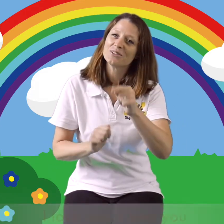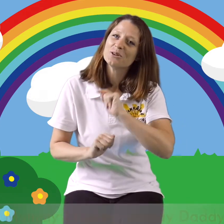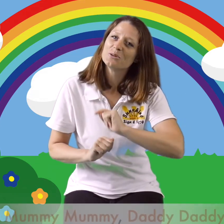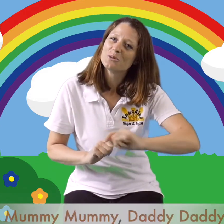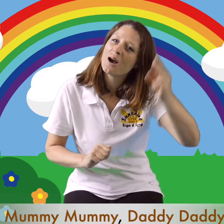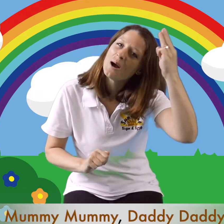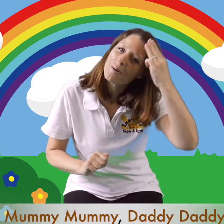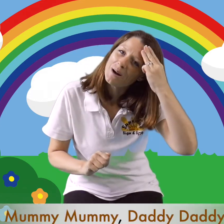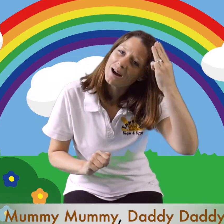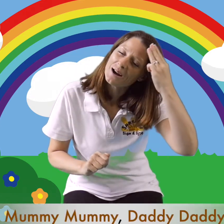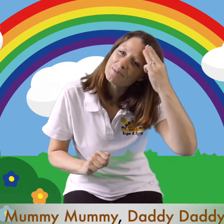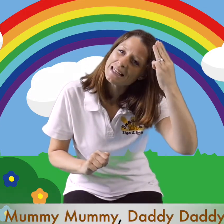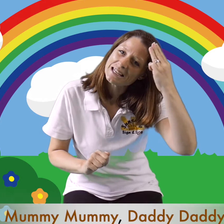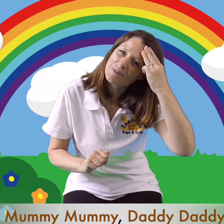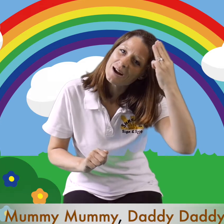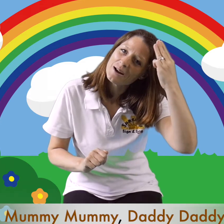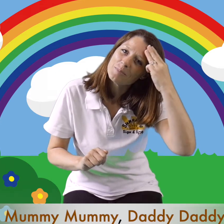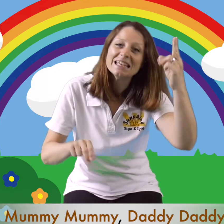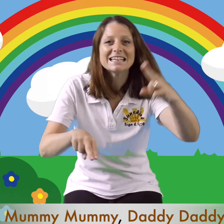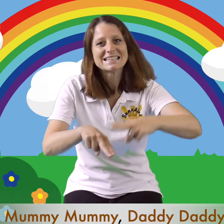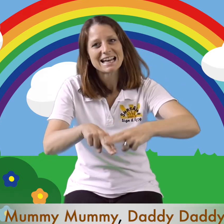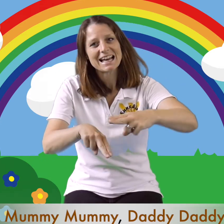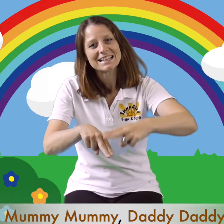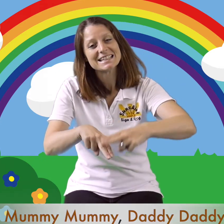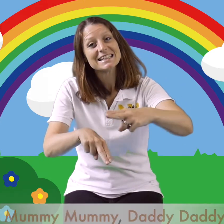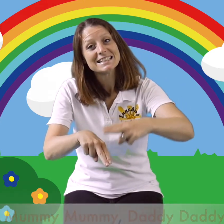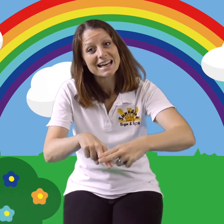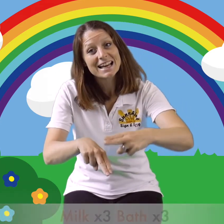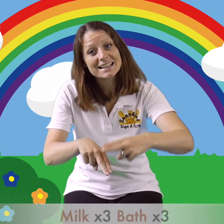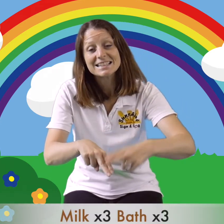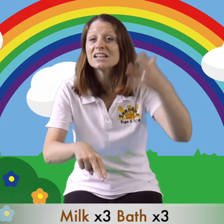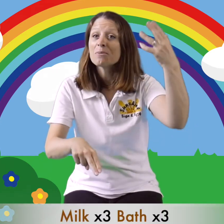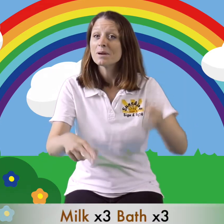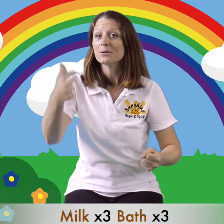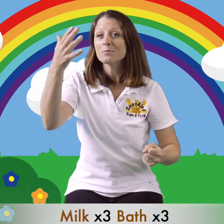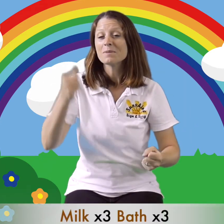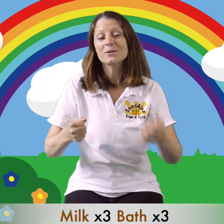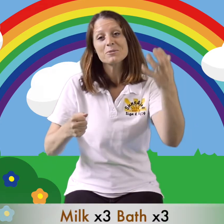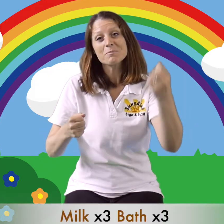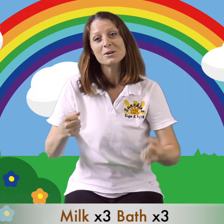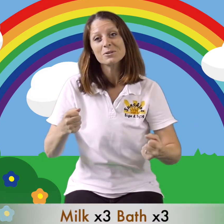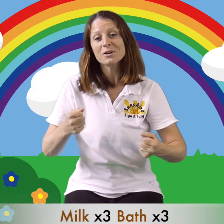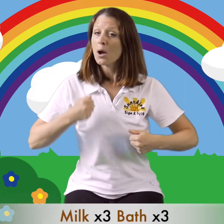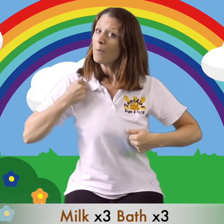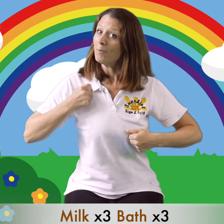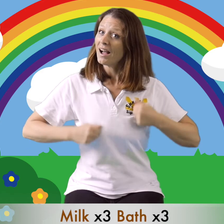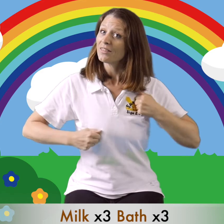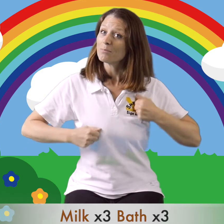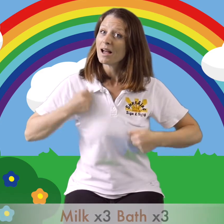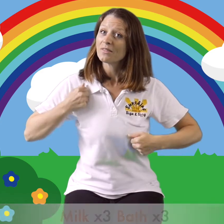you. Mommy, mommy, daddy, daddy, milk, milk, milk, bop, bop,